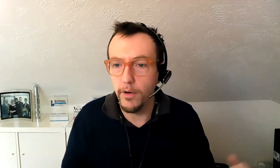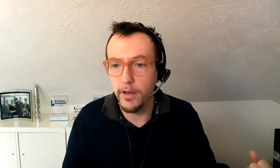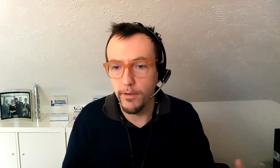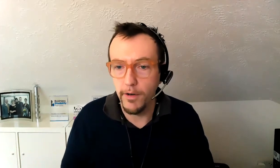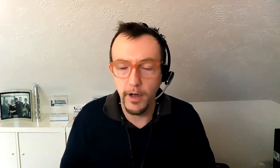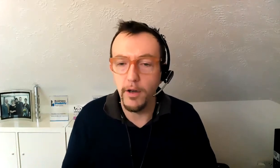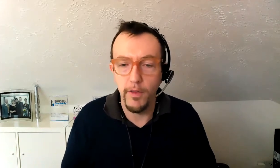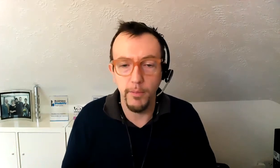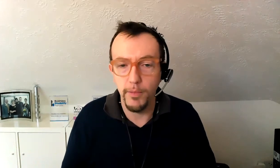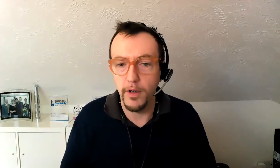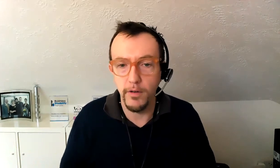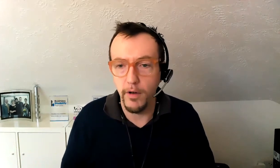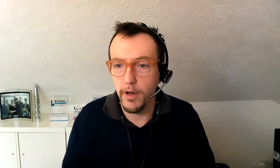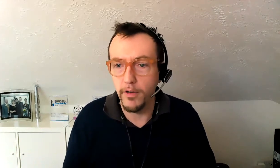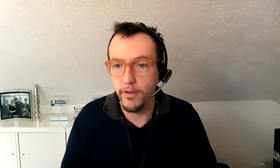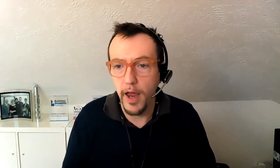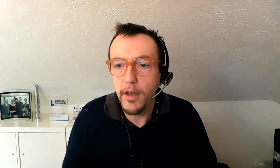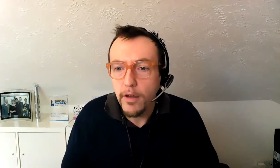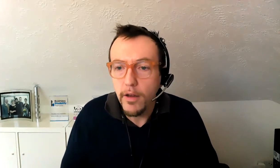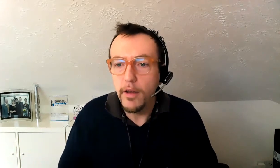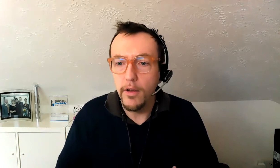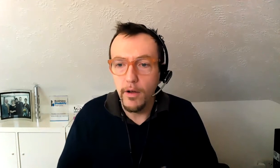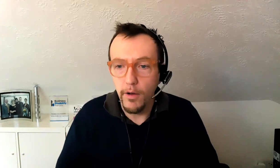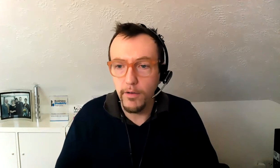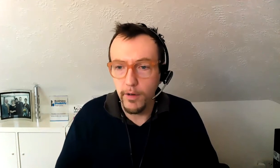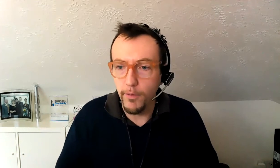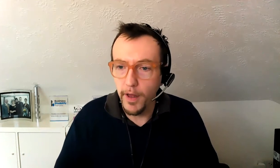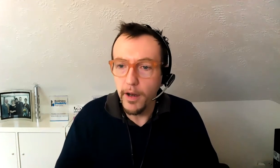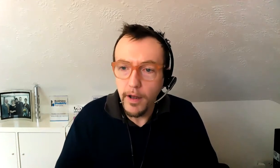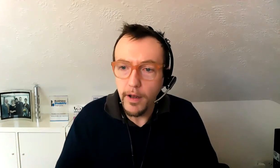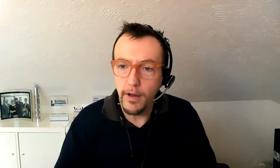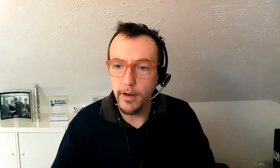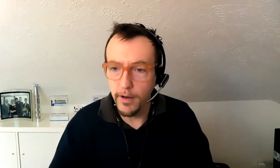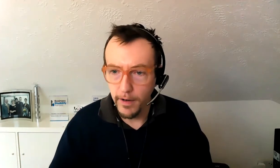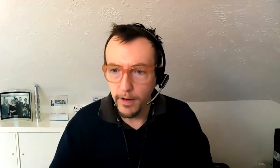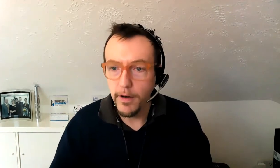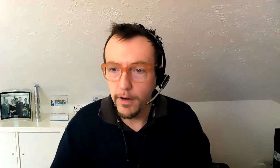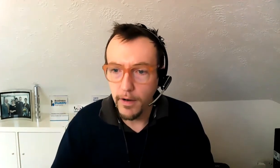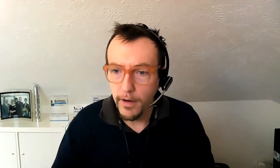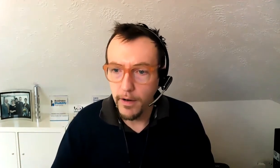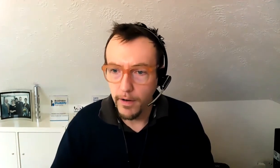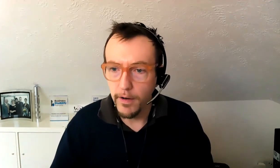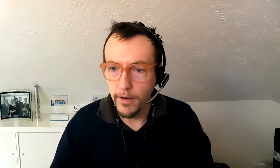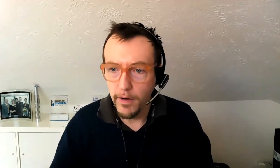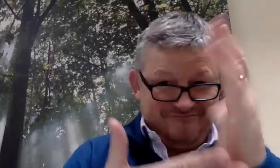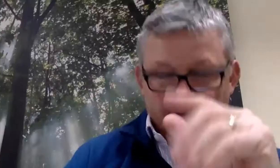it is quite different, and I don't think people necessarily understand some of that. Yeah, no, I'm